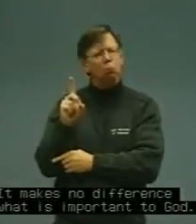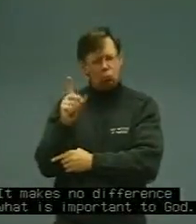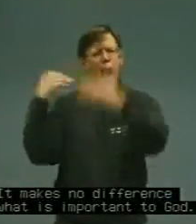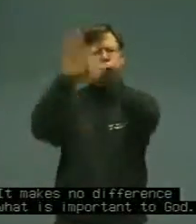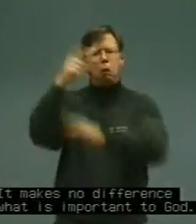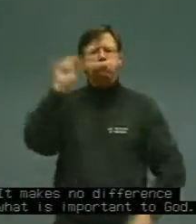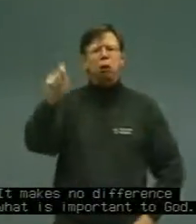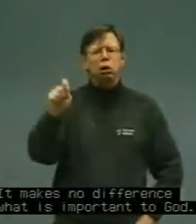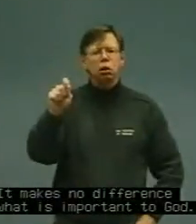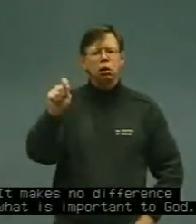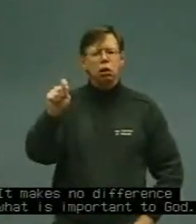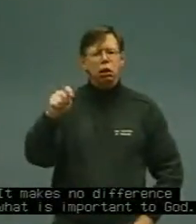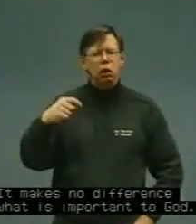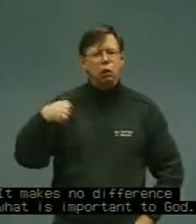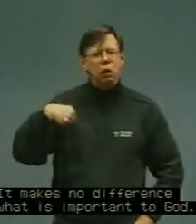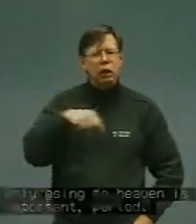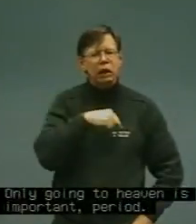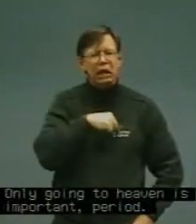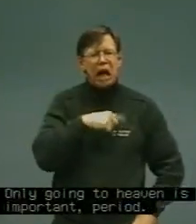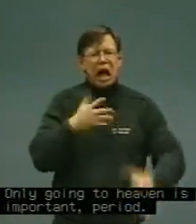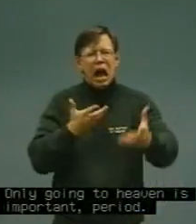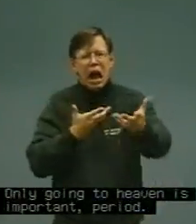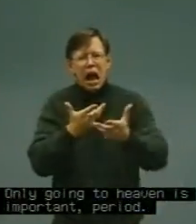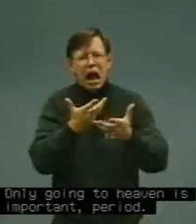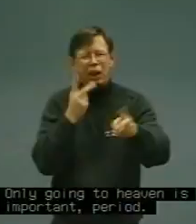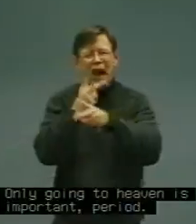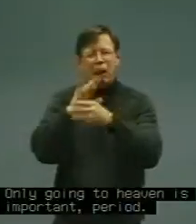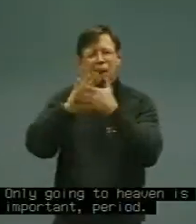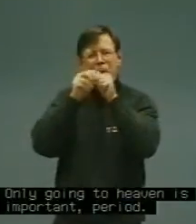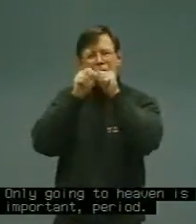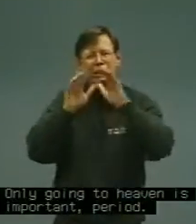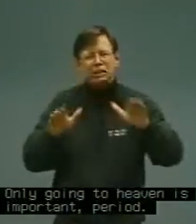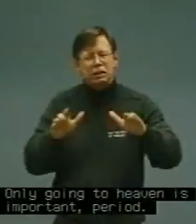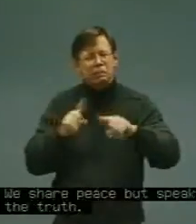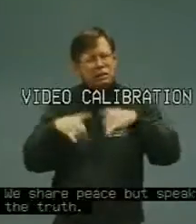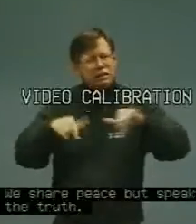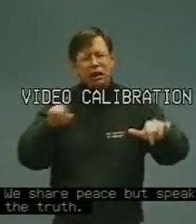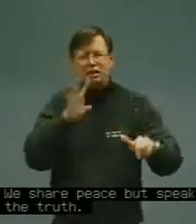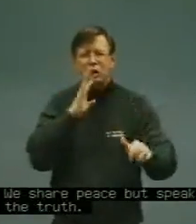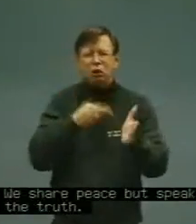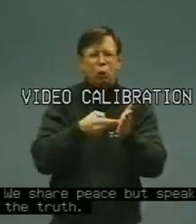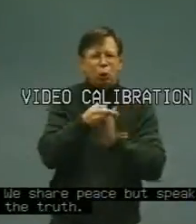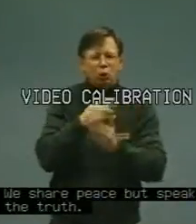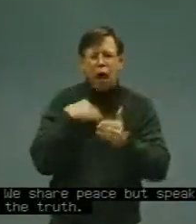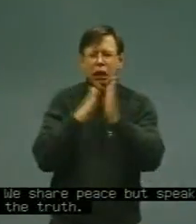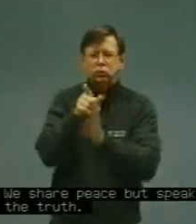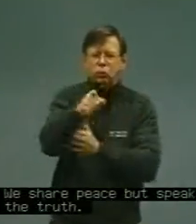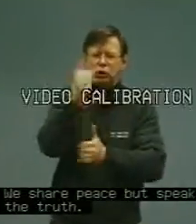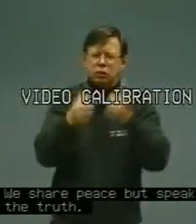It makes no difference what is important to God. Only going to heaven is important, period. We